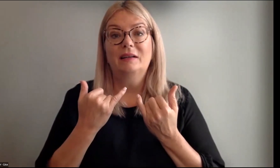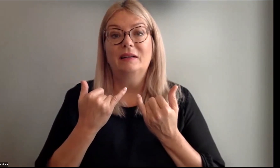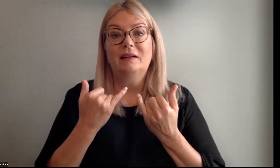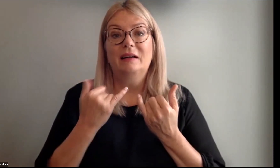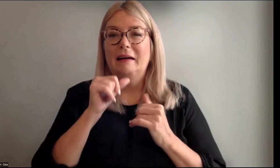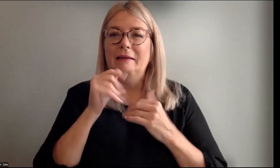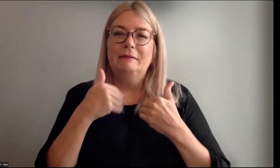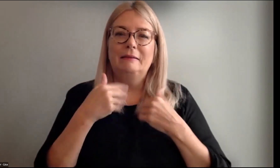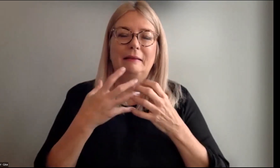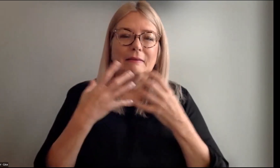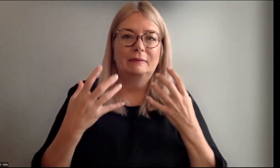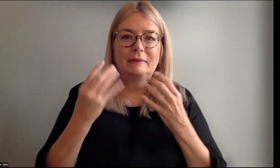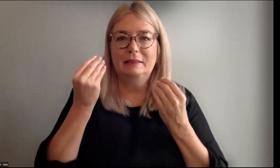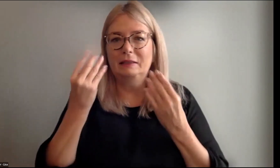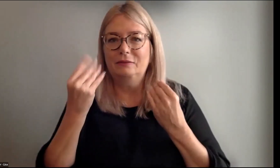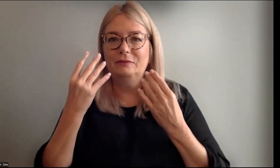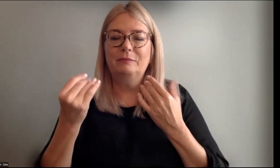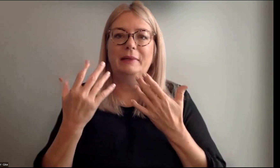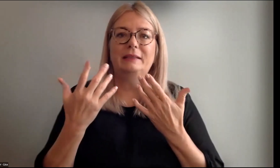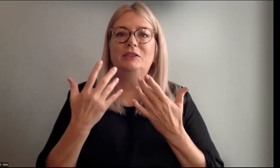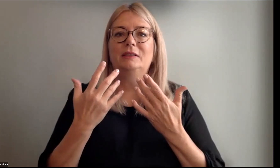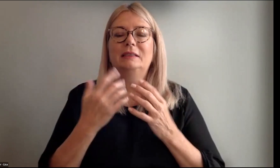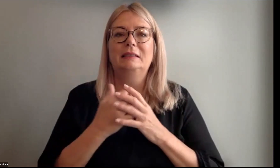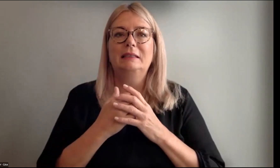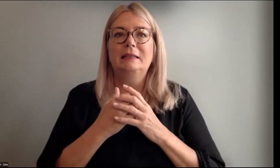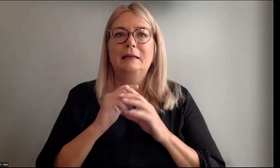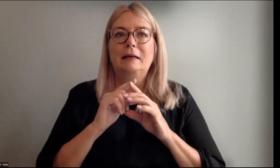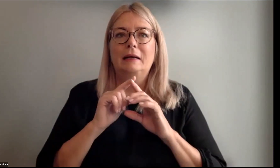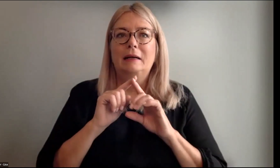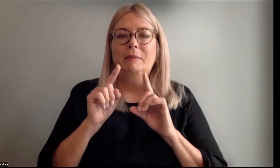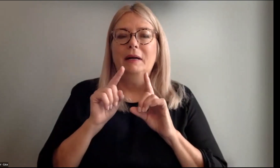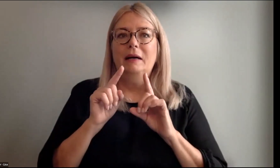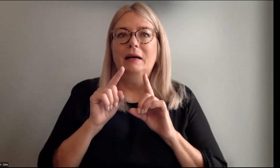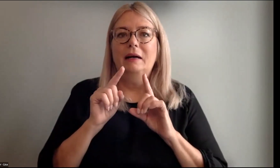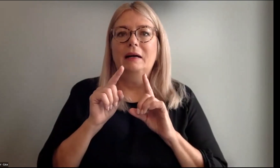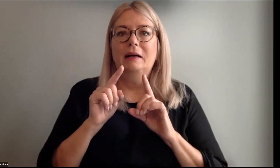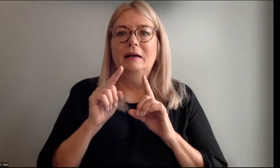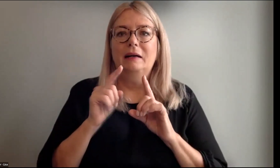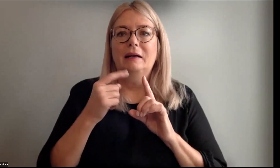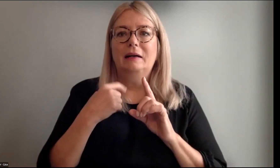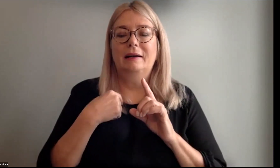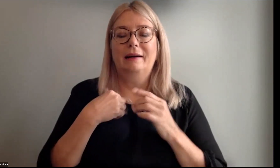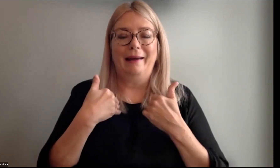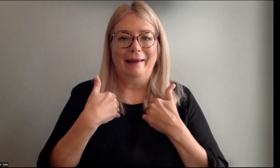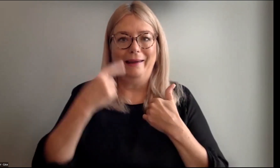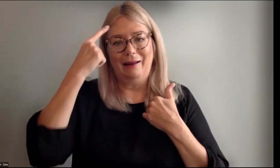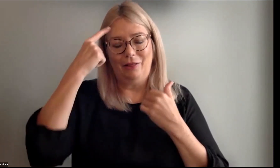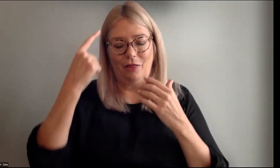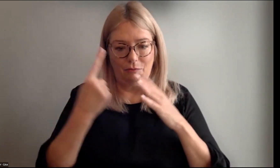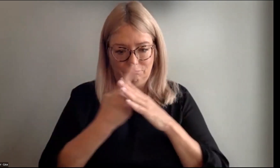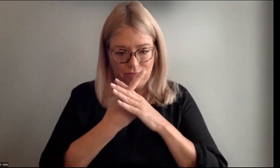of speaking for my organization or anybody else. But it just occurred to me that